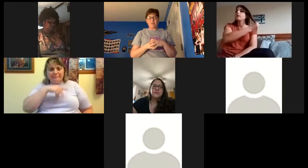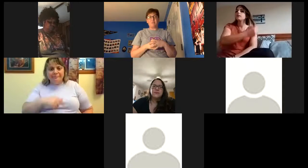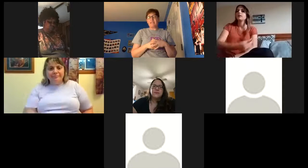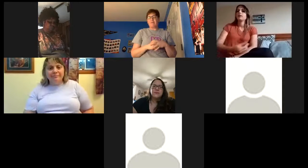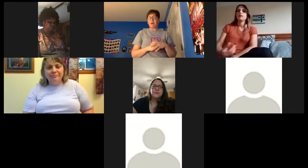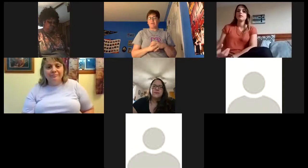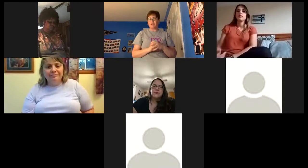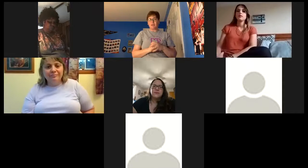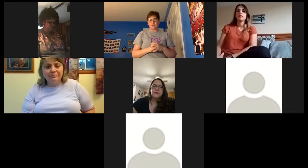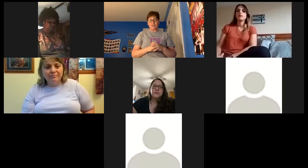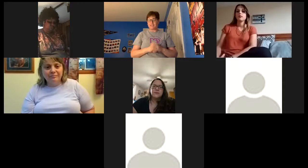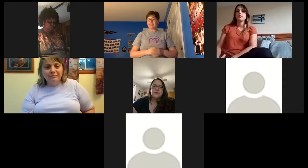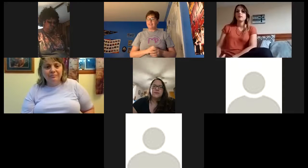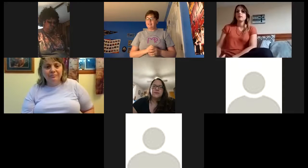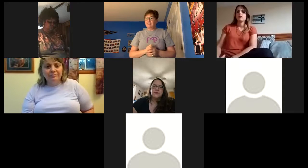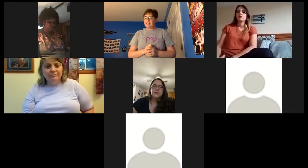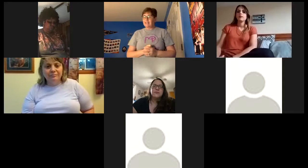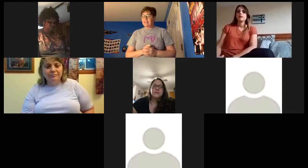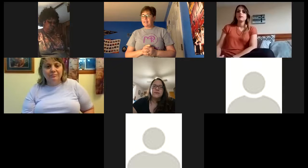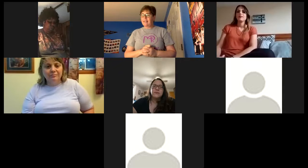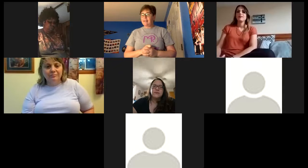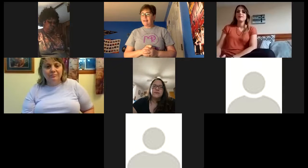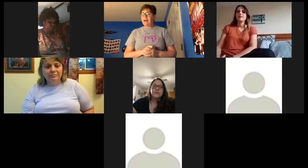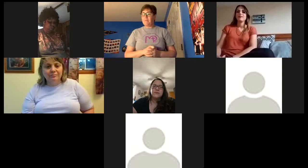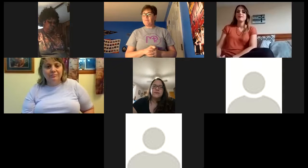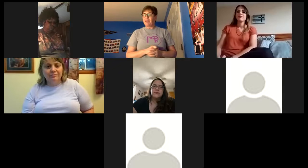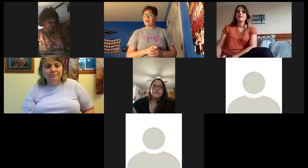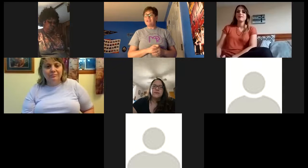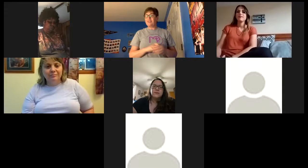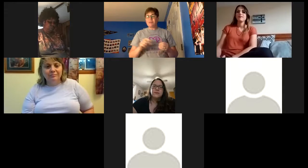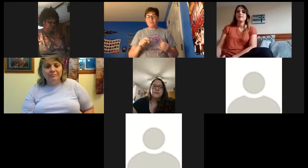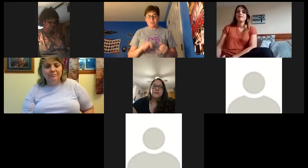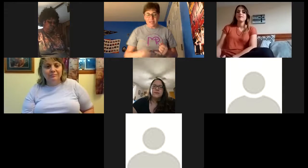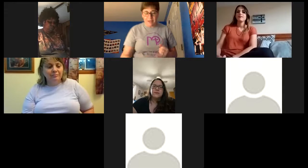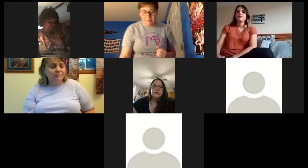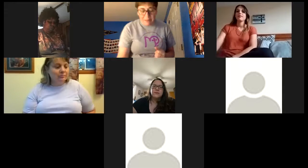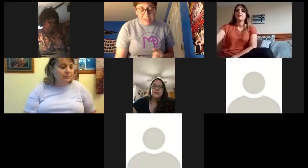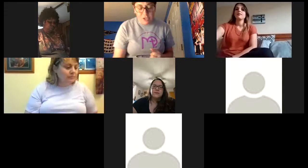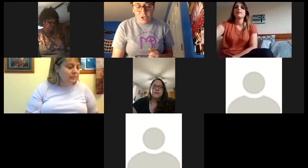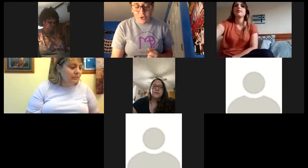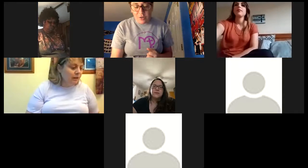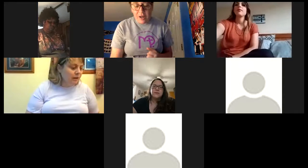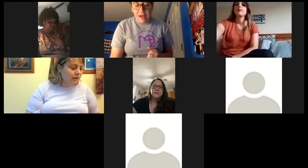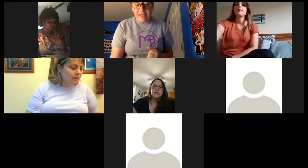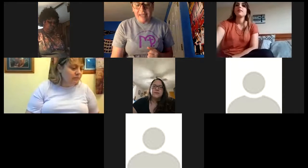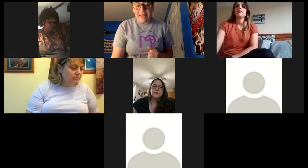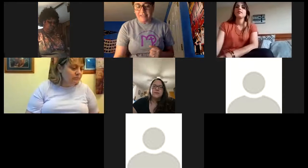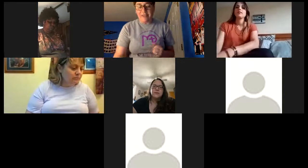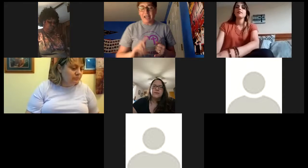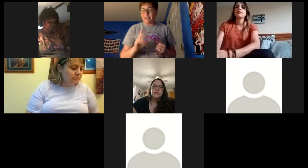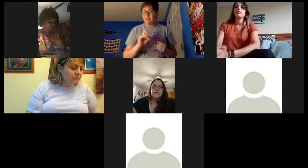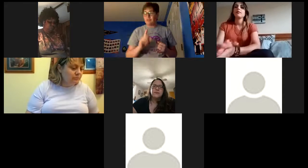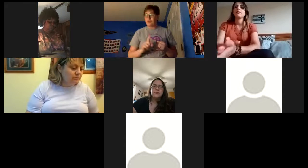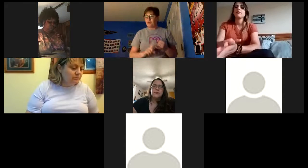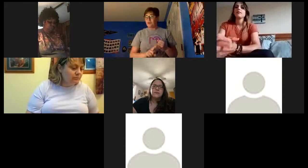anger, upset mama look on your face kind of thing. All right. So then we've got, maybe it's do. Yes.